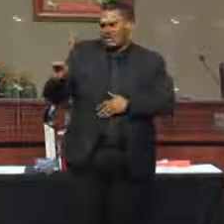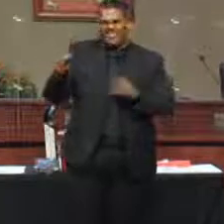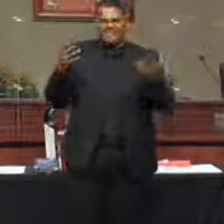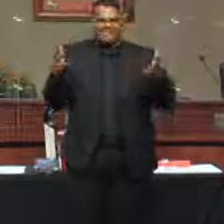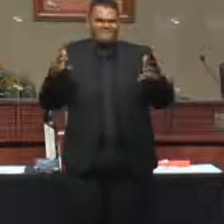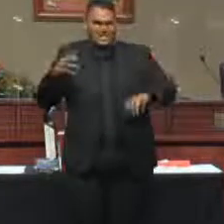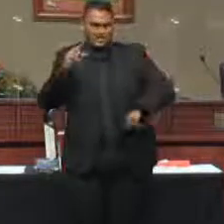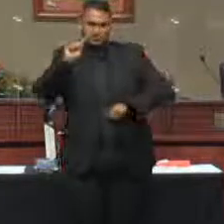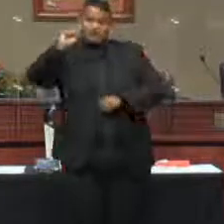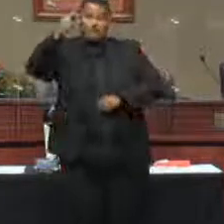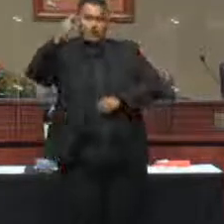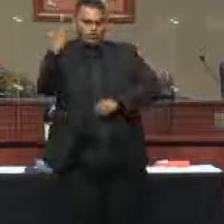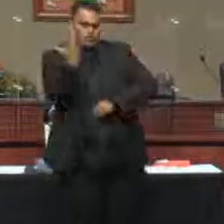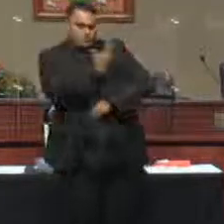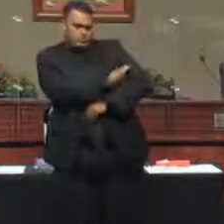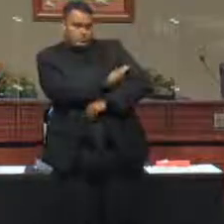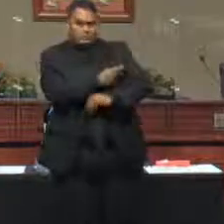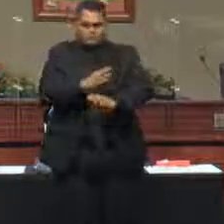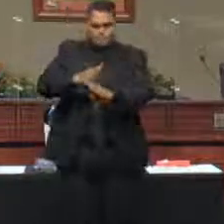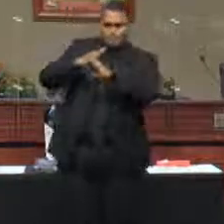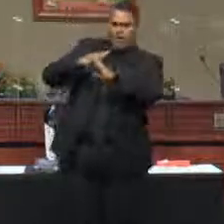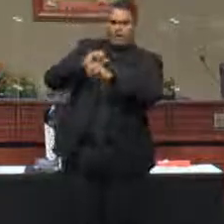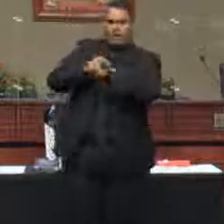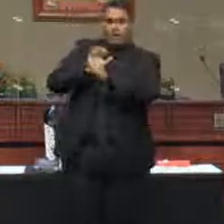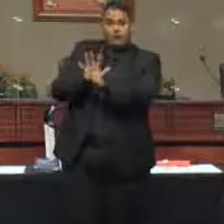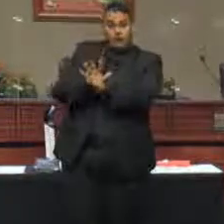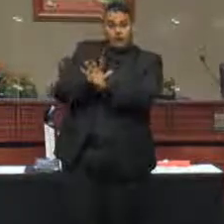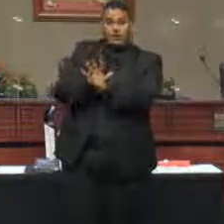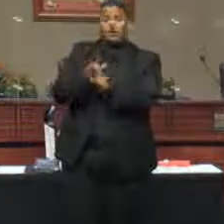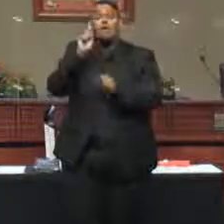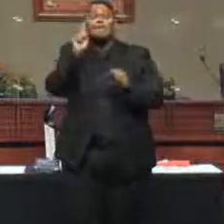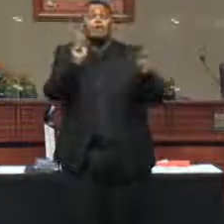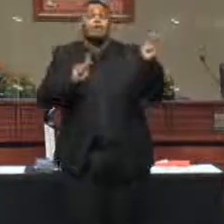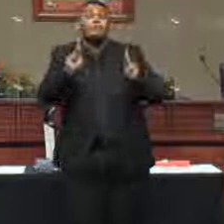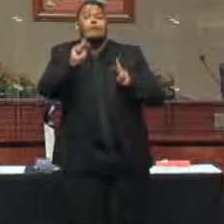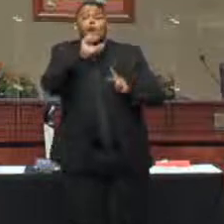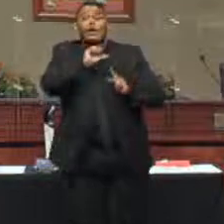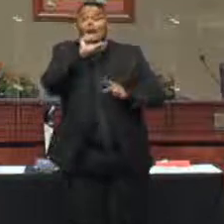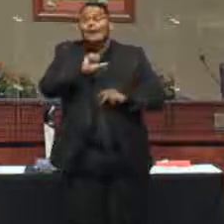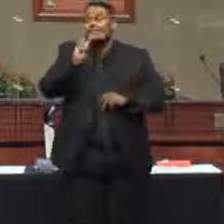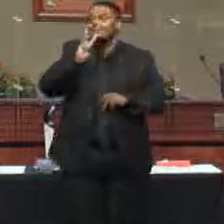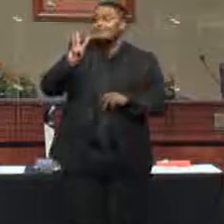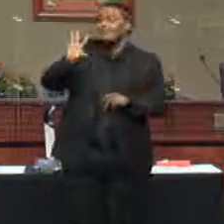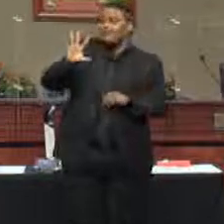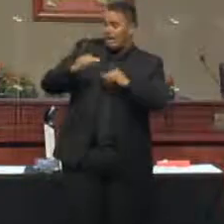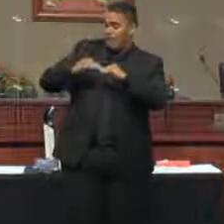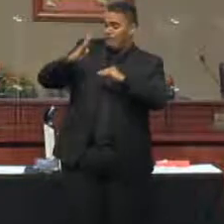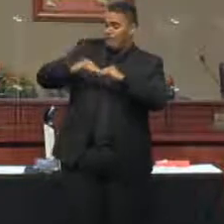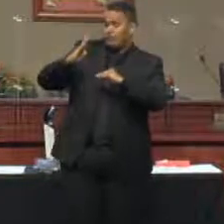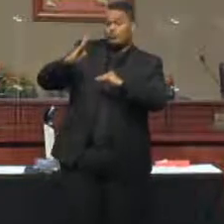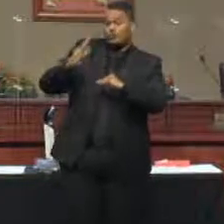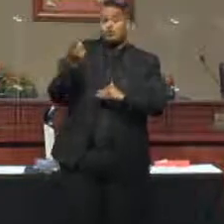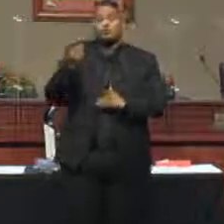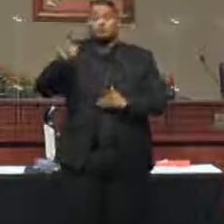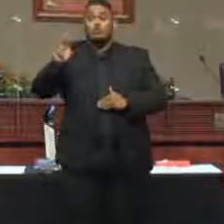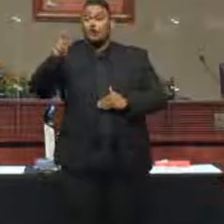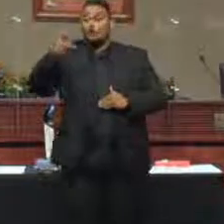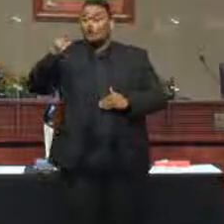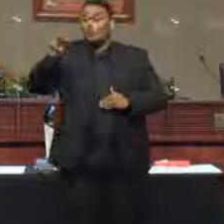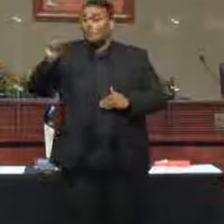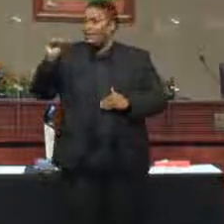COVID-19 vaccine. For those 65 and older, Dr. Pino tells me that we're at